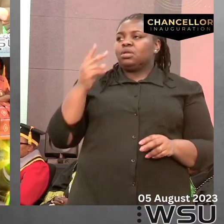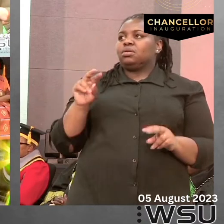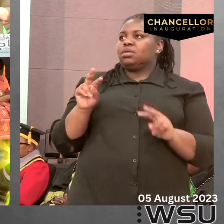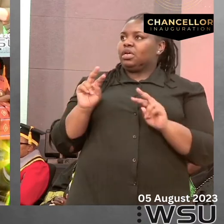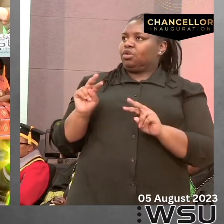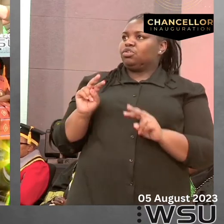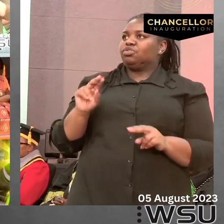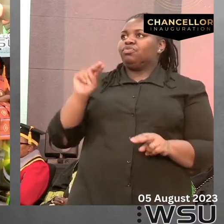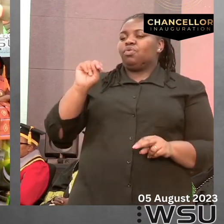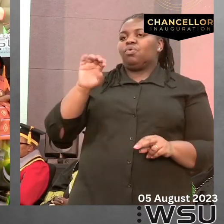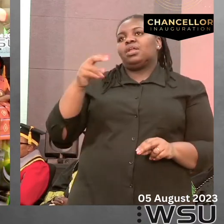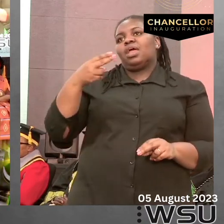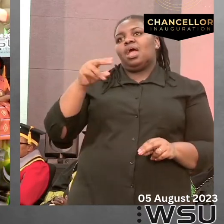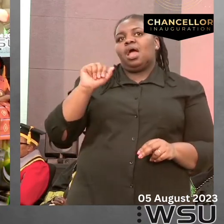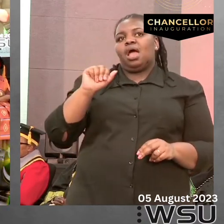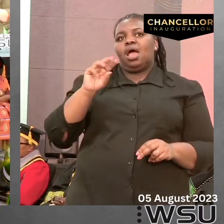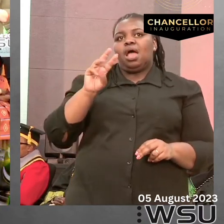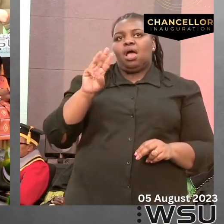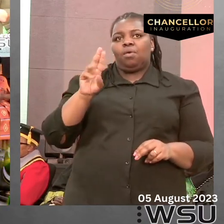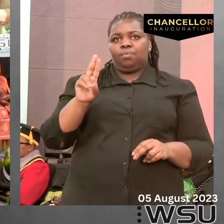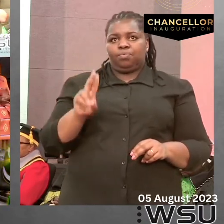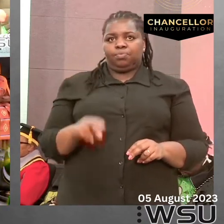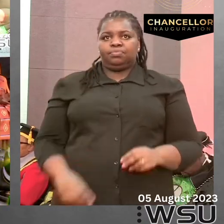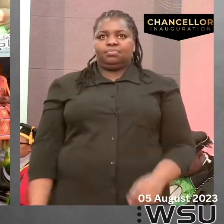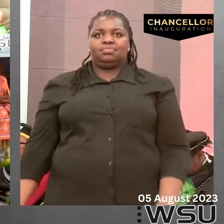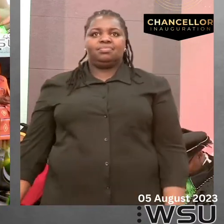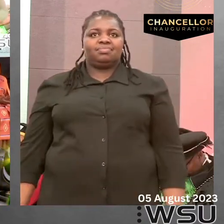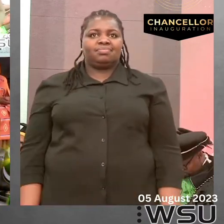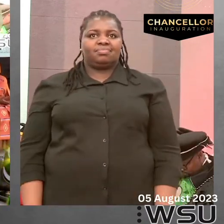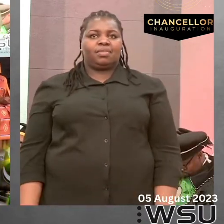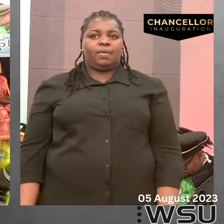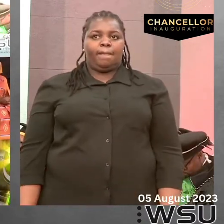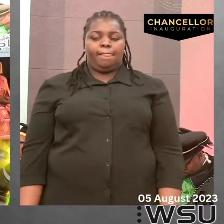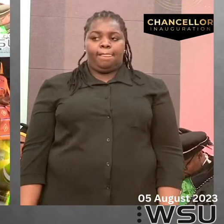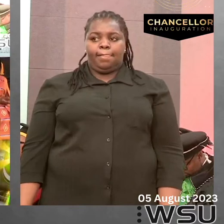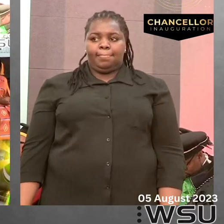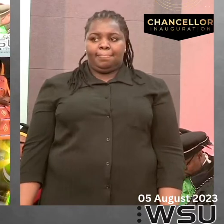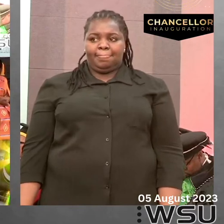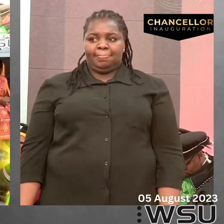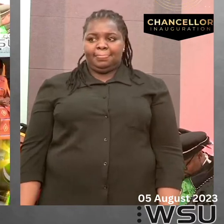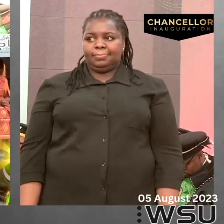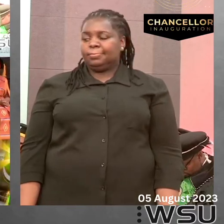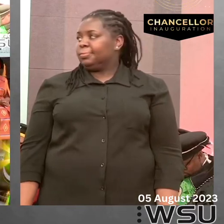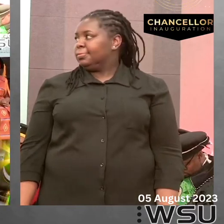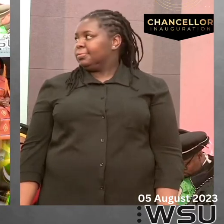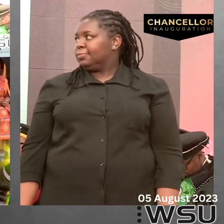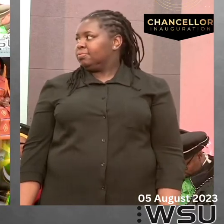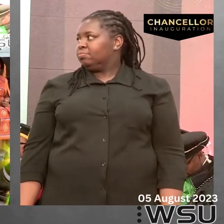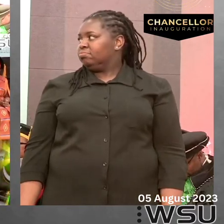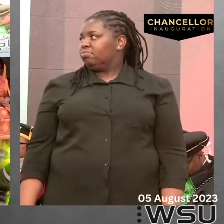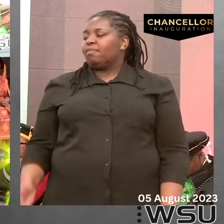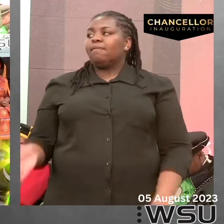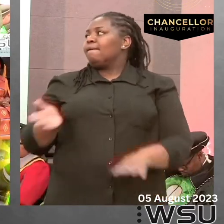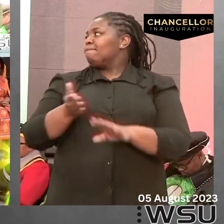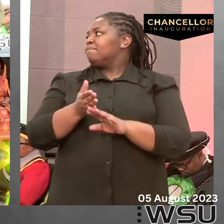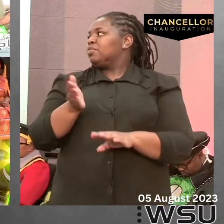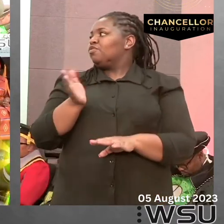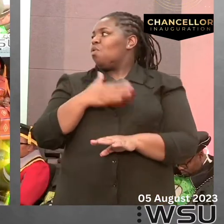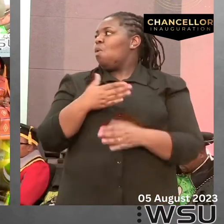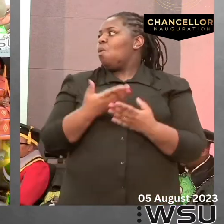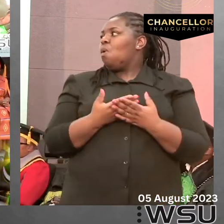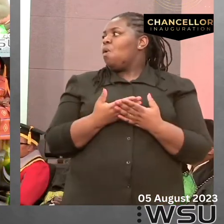Nehao. It came naturally to us. We were the first university before all